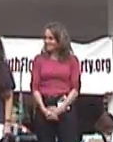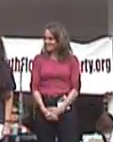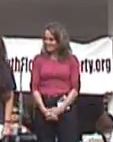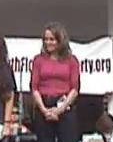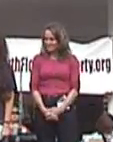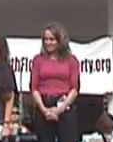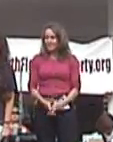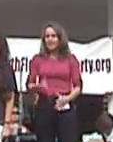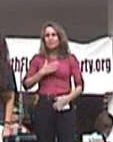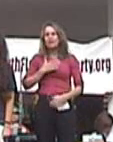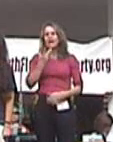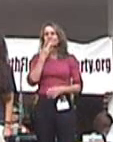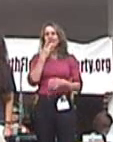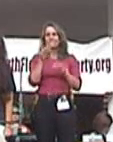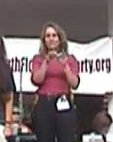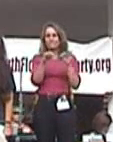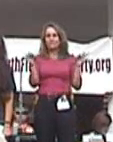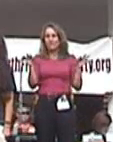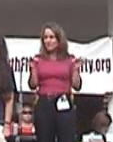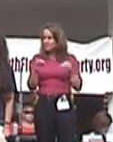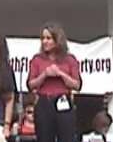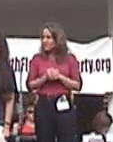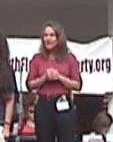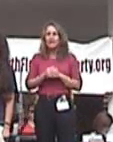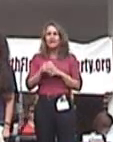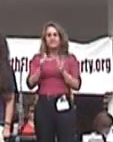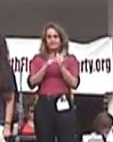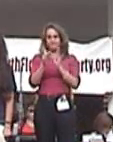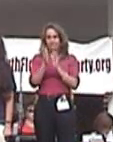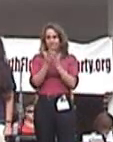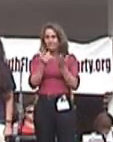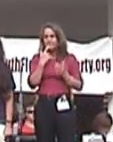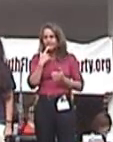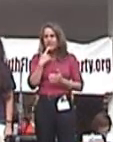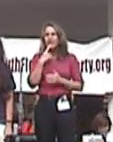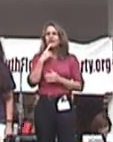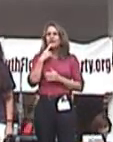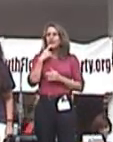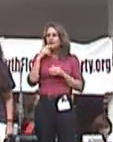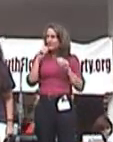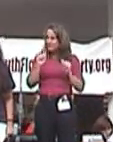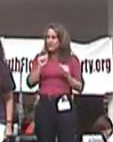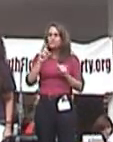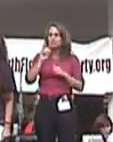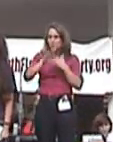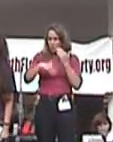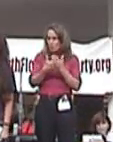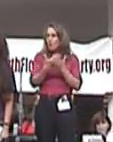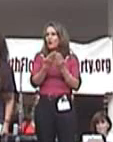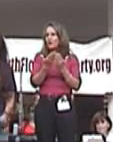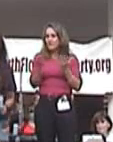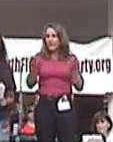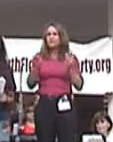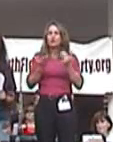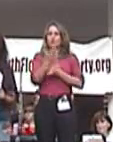My favorite verse, Philippians 4:13, says this. You can do all things through Christ who strengthens